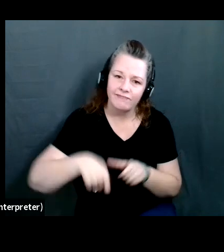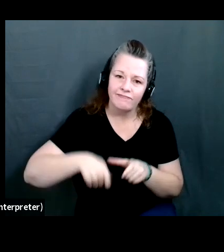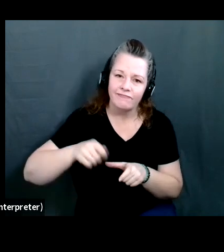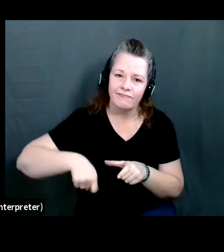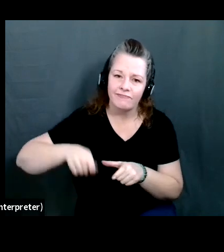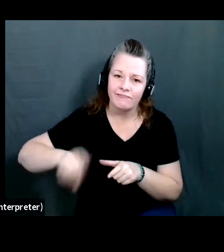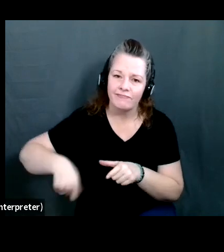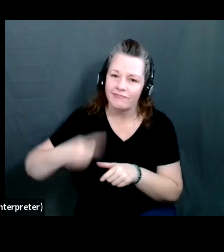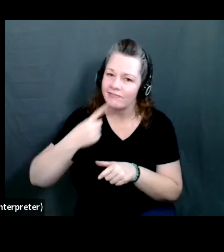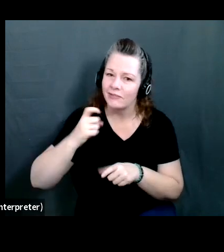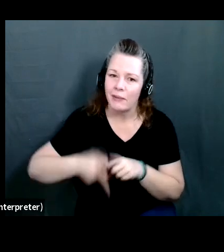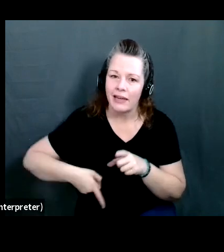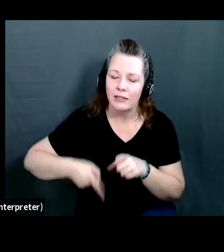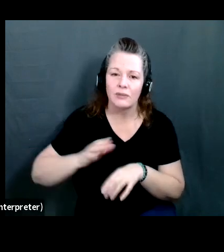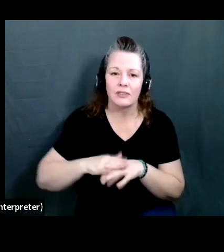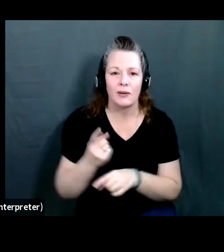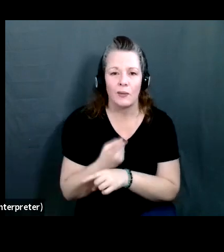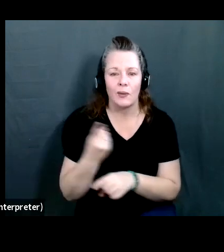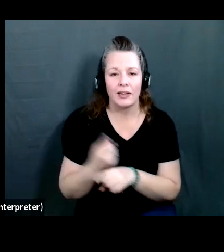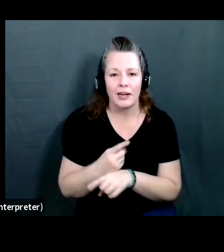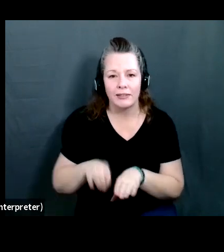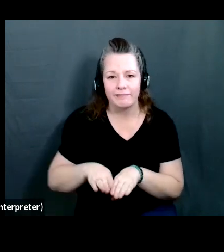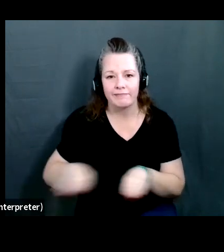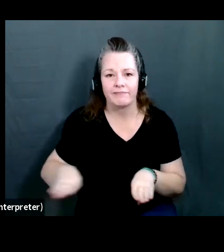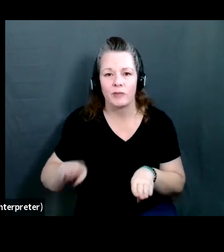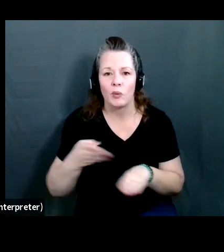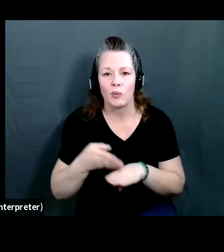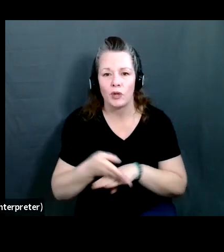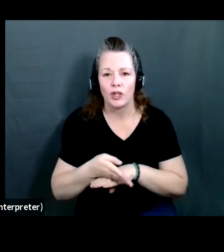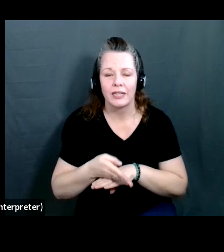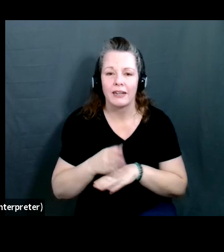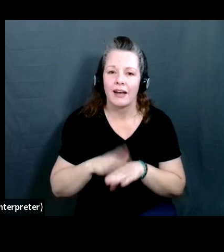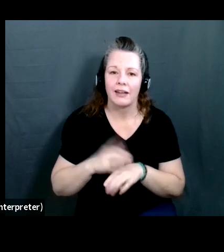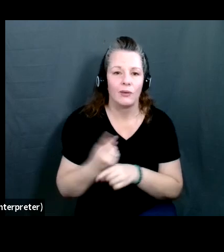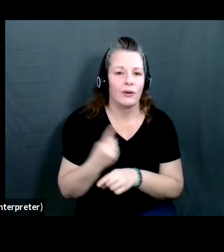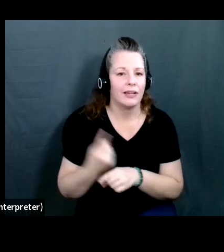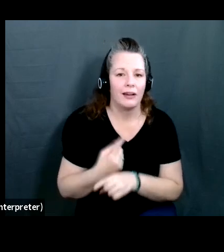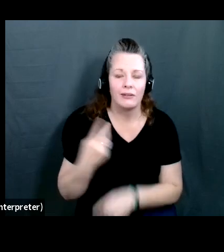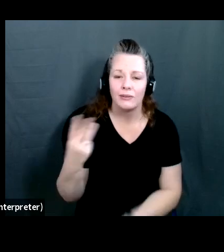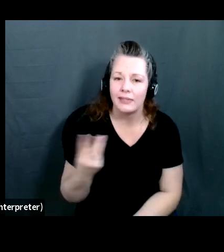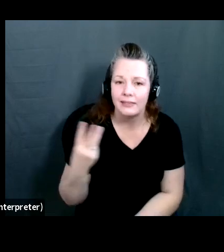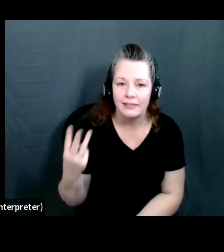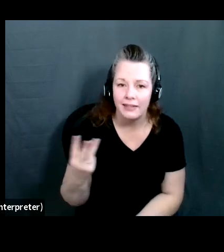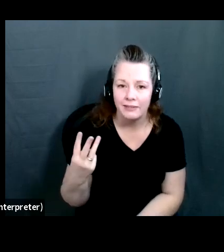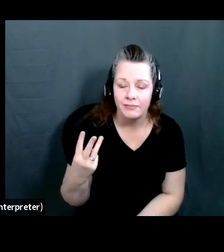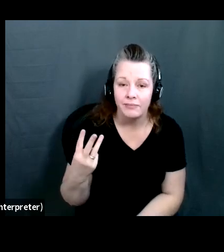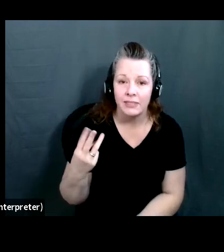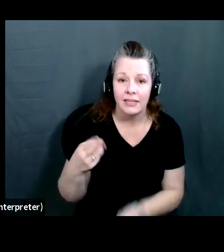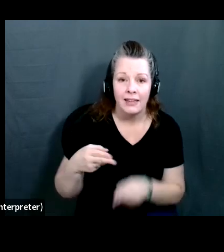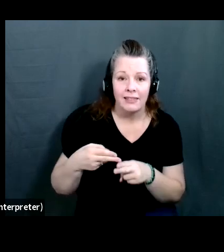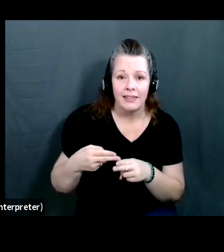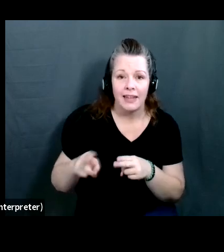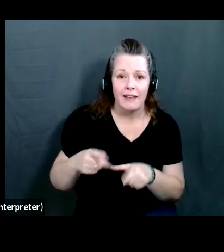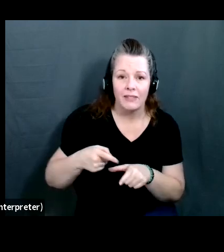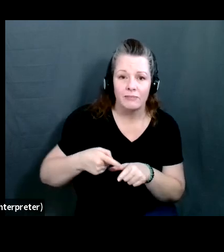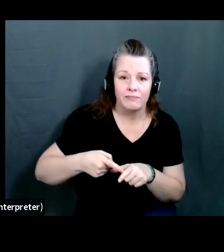tomatoes on an ordinary slab of wood on an ordinary Wednesday. The knife nicks like a